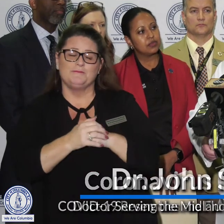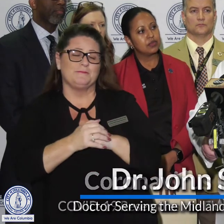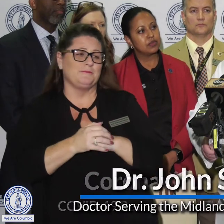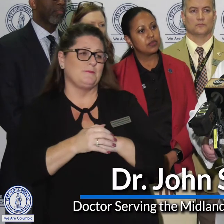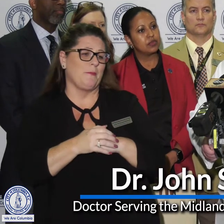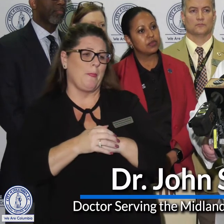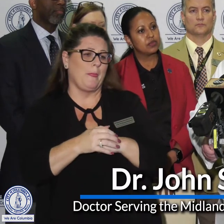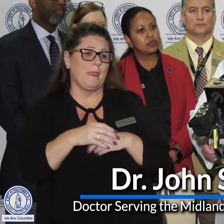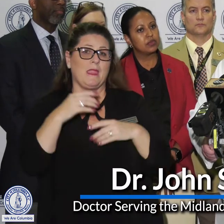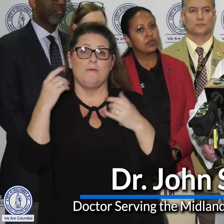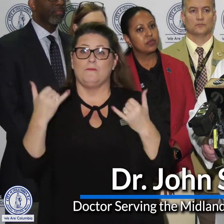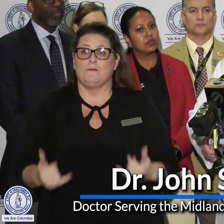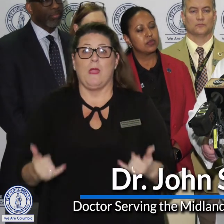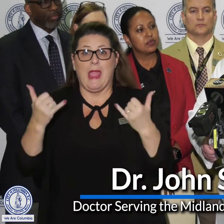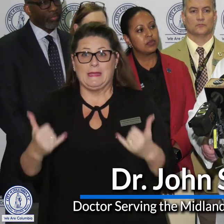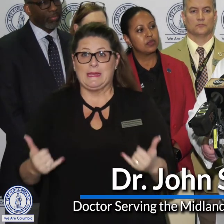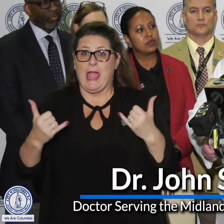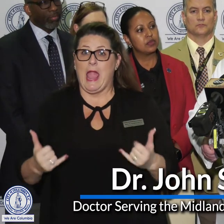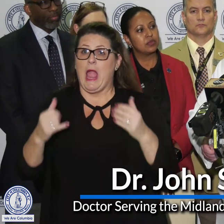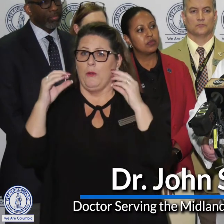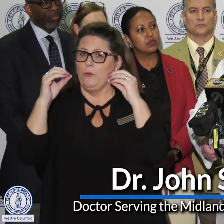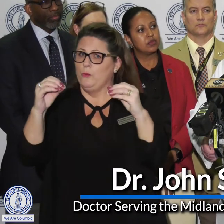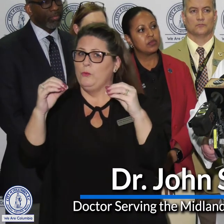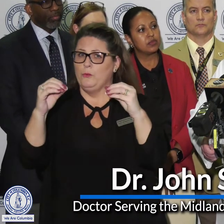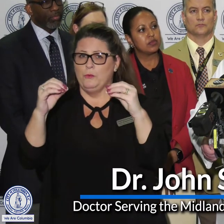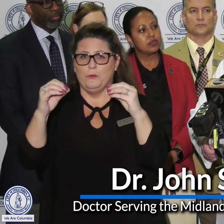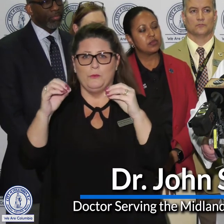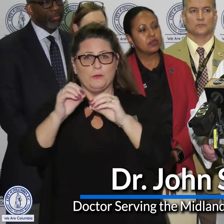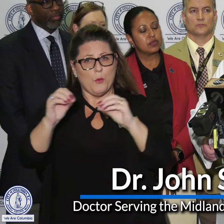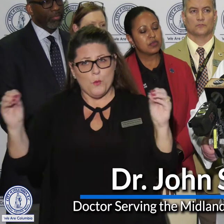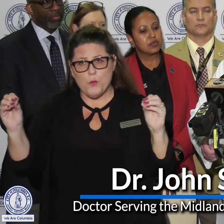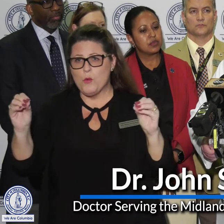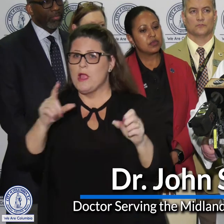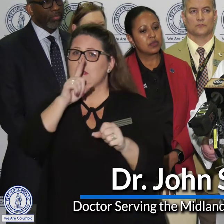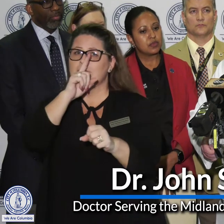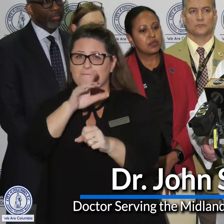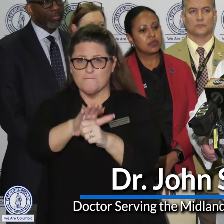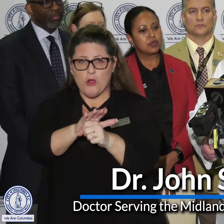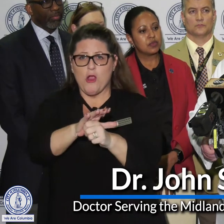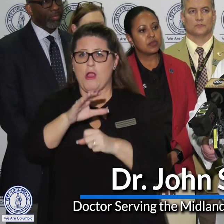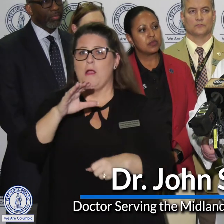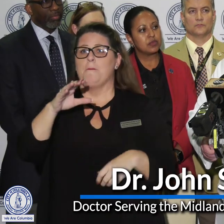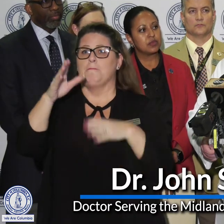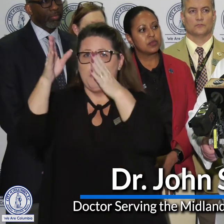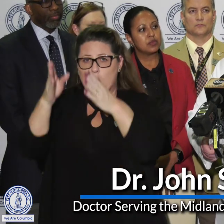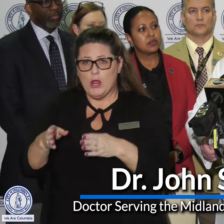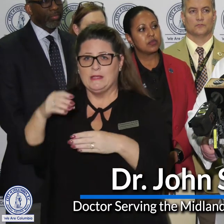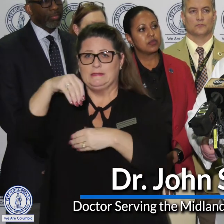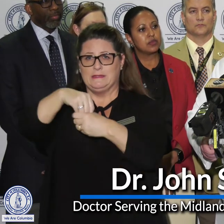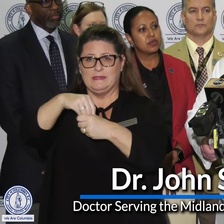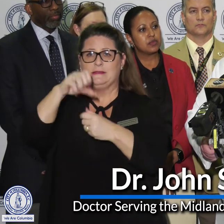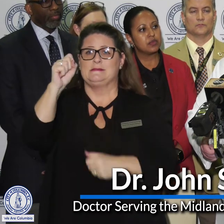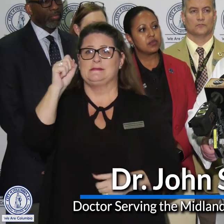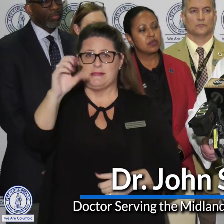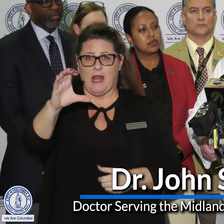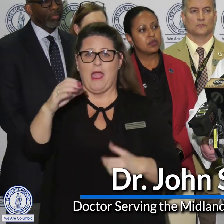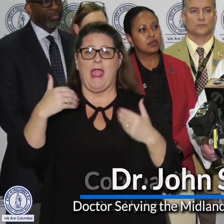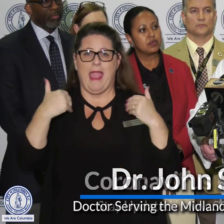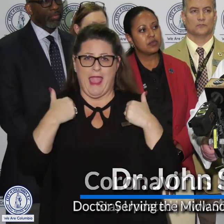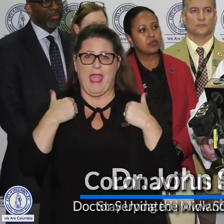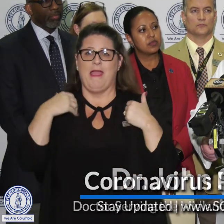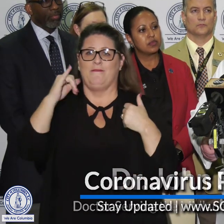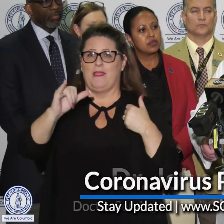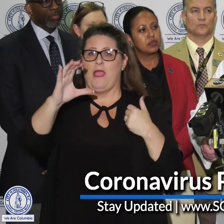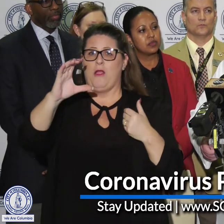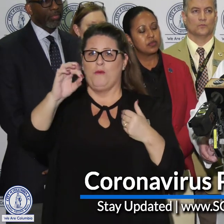at this point in time, there are no confirmed cases of coronavirus in the state of South Carolina. In terms of things that we're